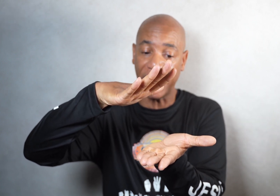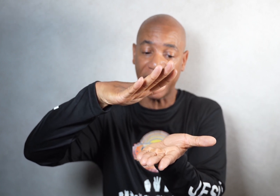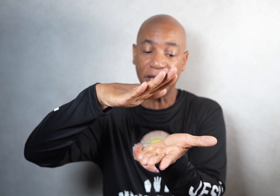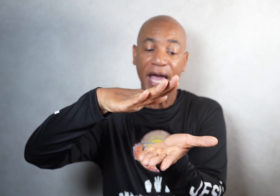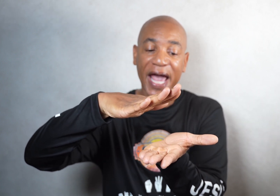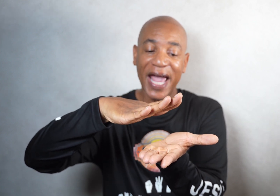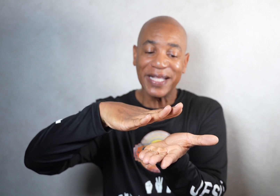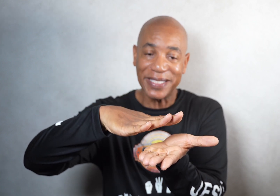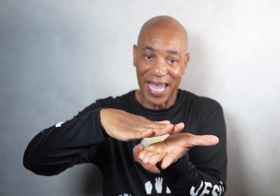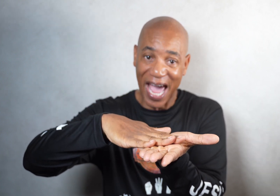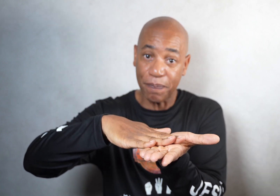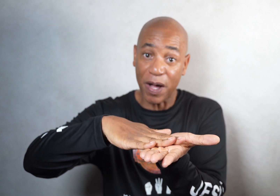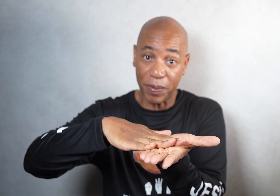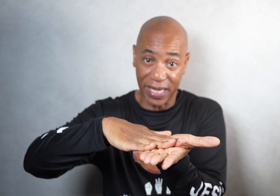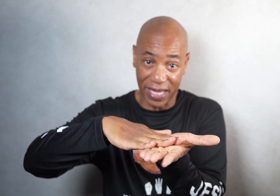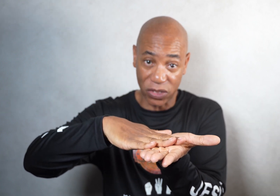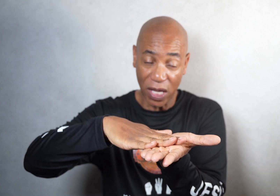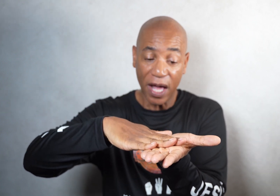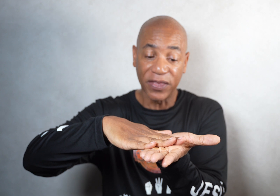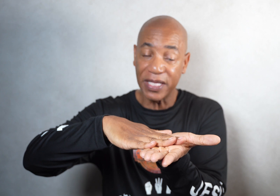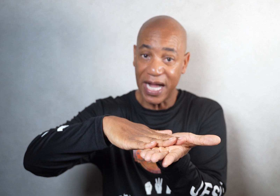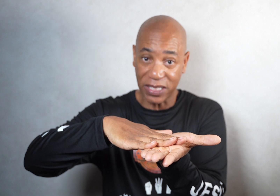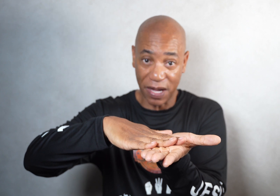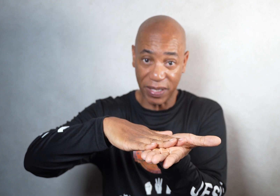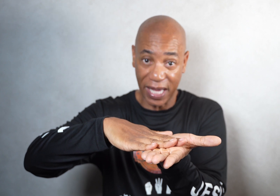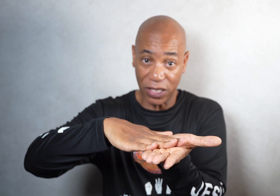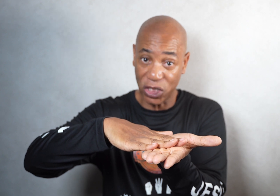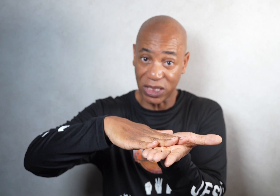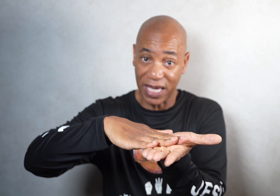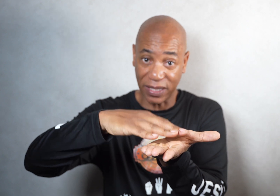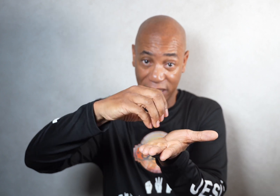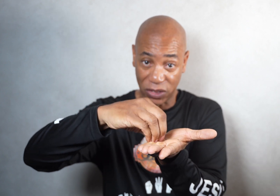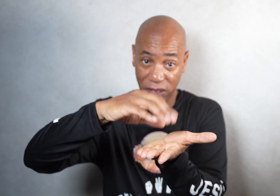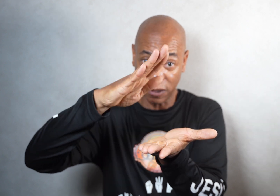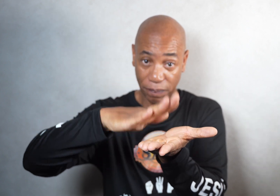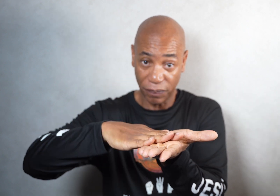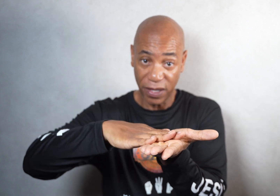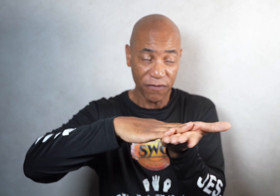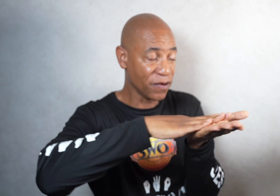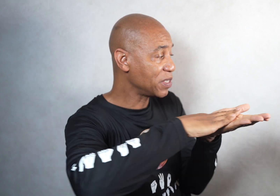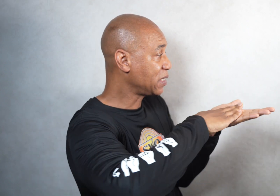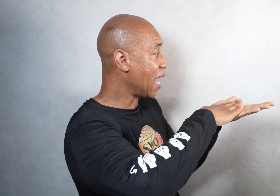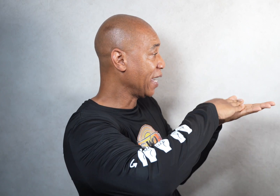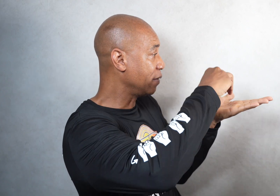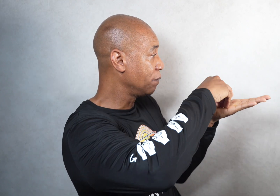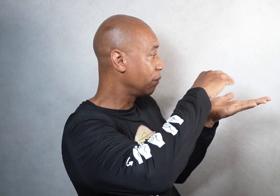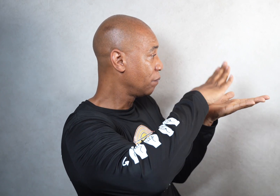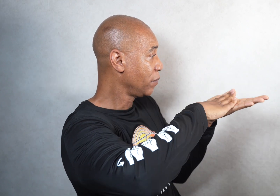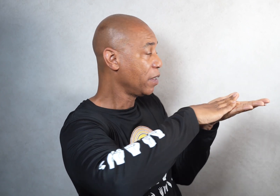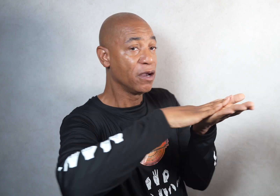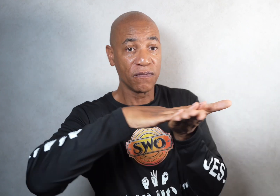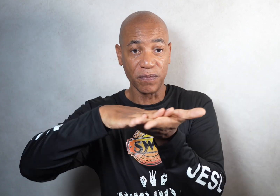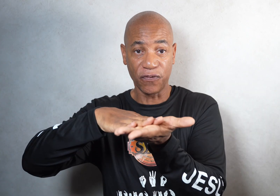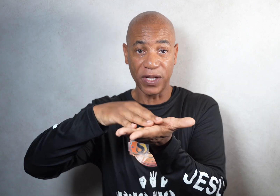hand, and tap up against the non-dominant hand, just like this. From the side, from the front